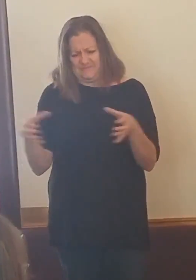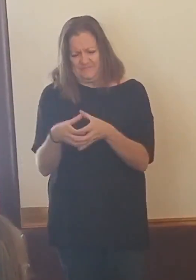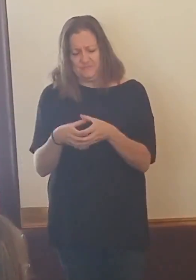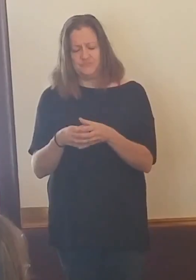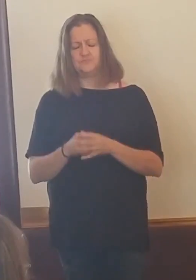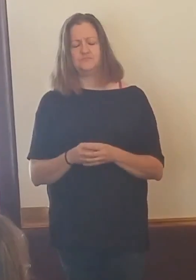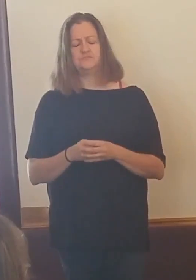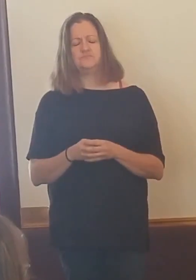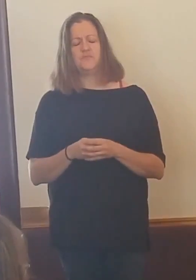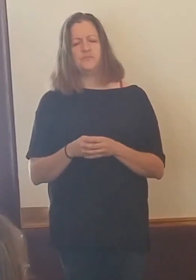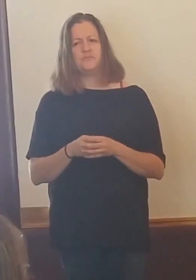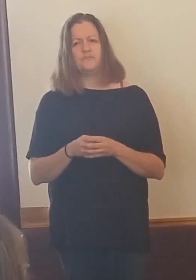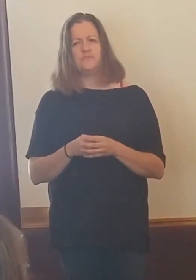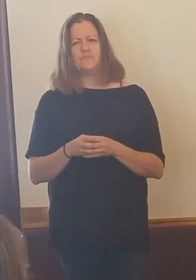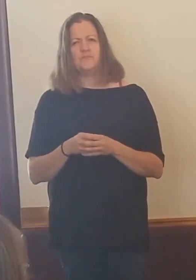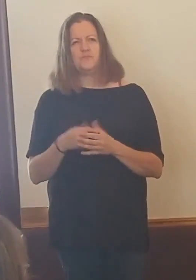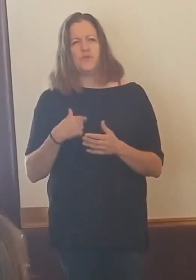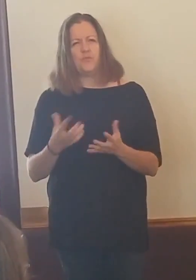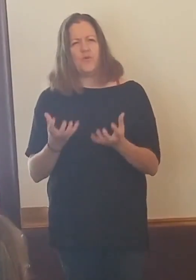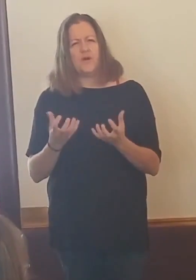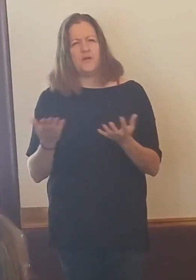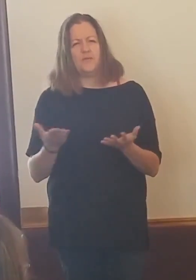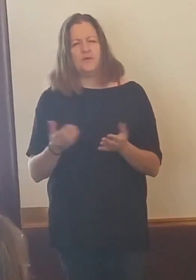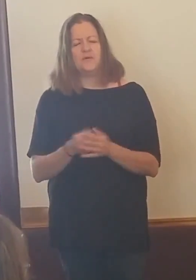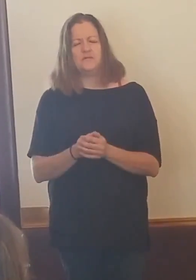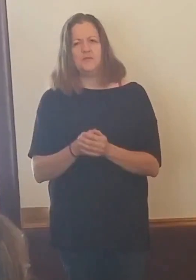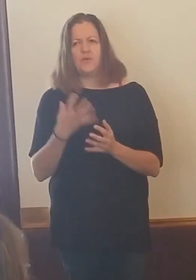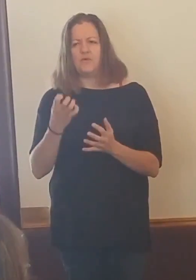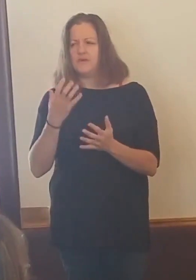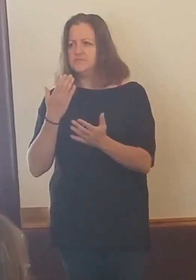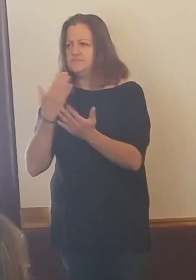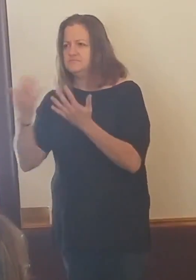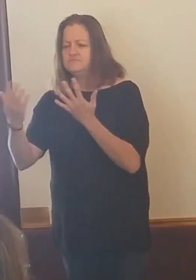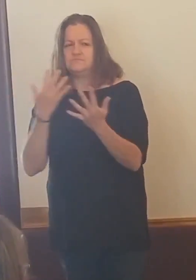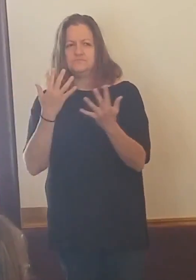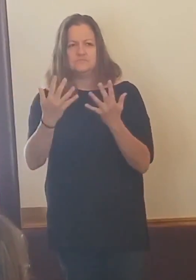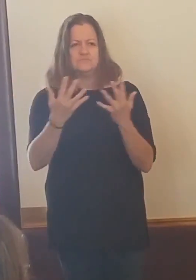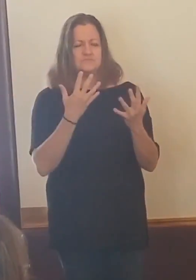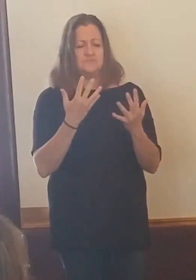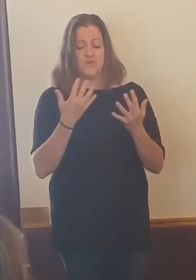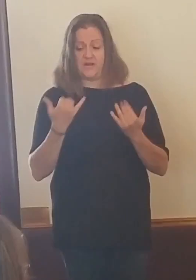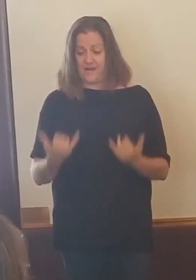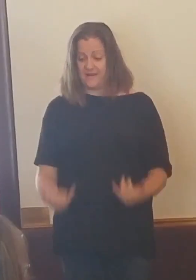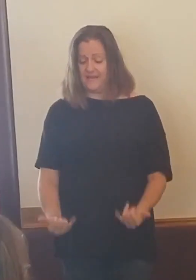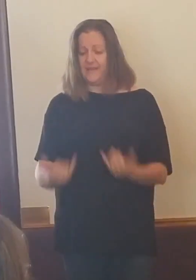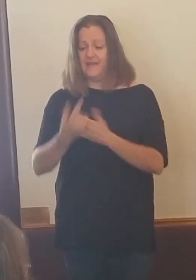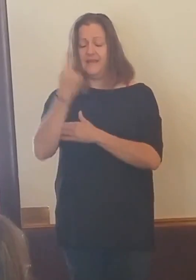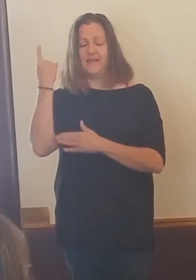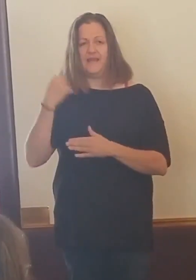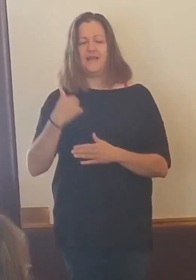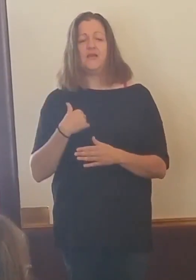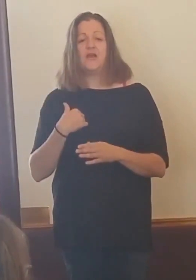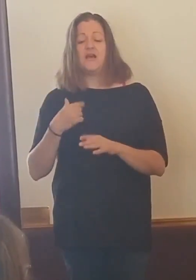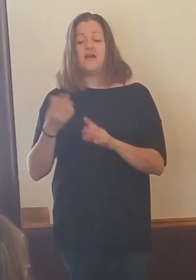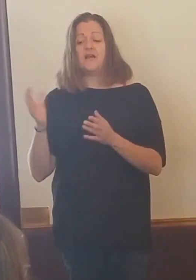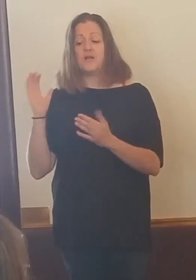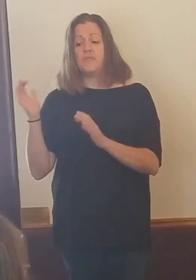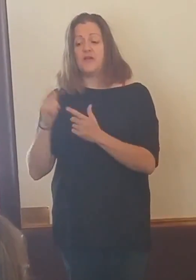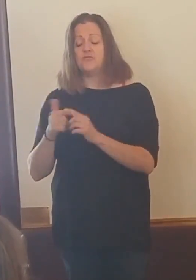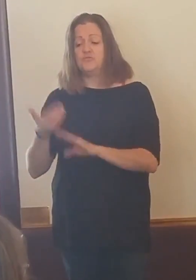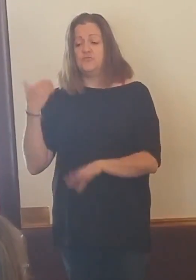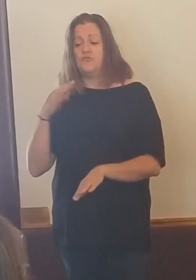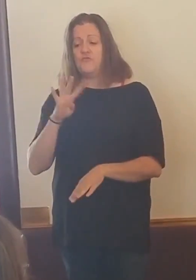deep conversation. And for the first time in 48 years, we have a